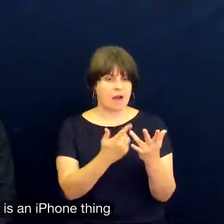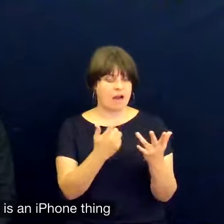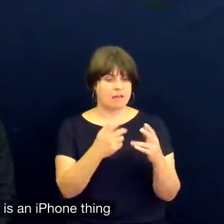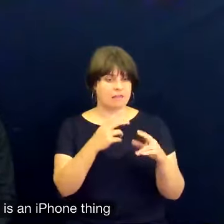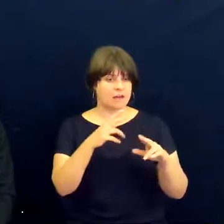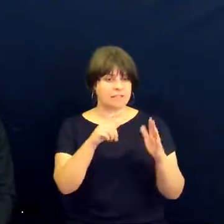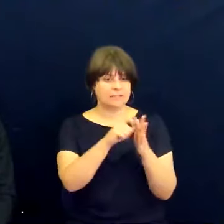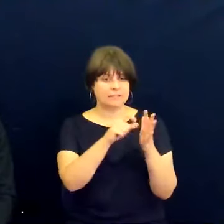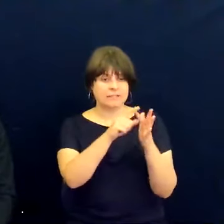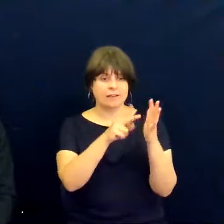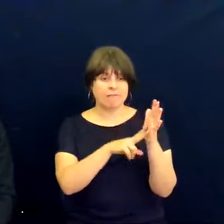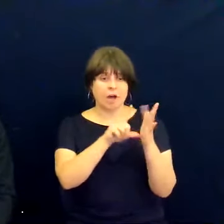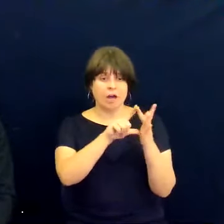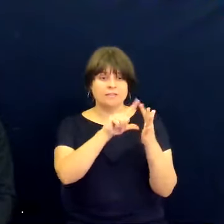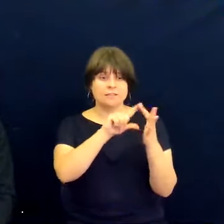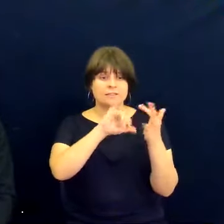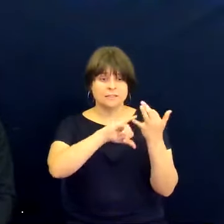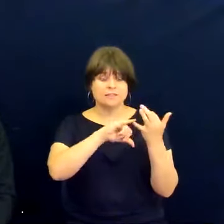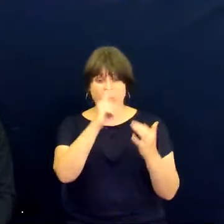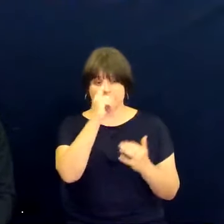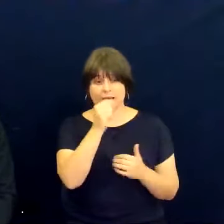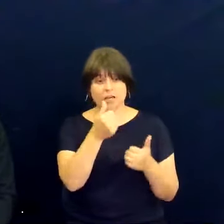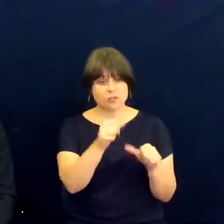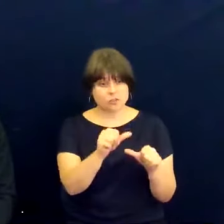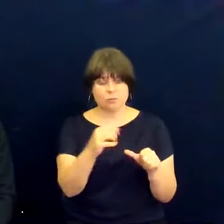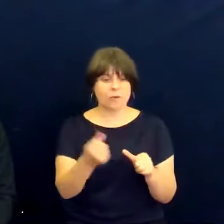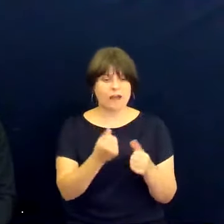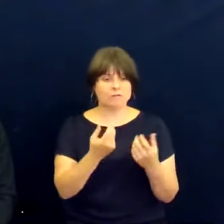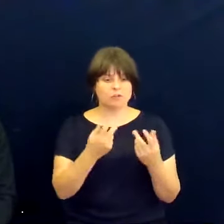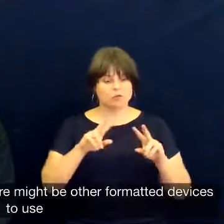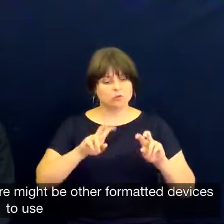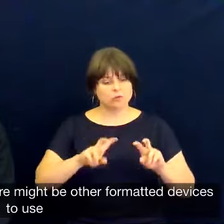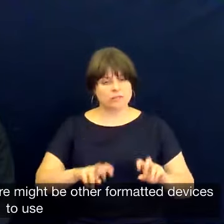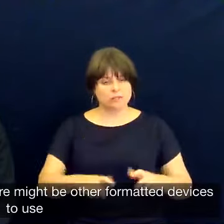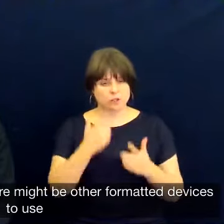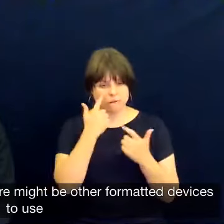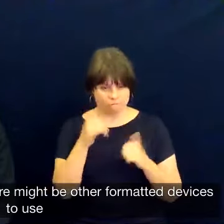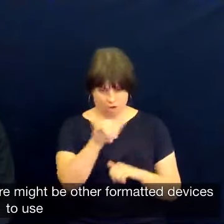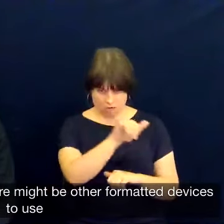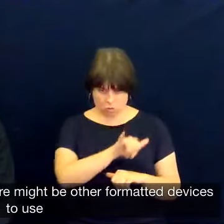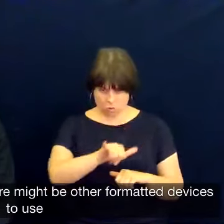devices that we can use. We just have to do the research and see what works best.